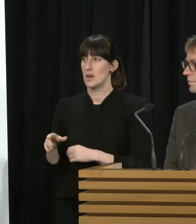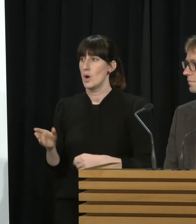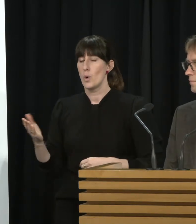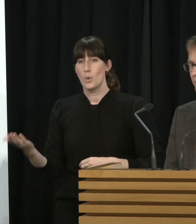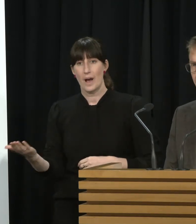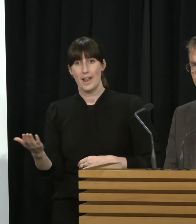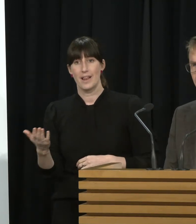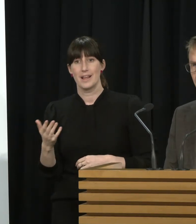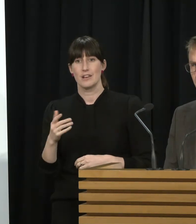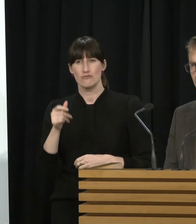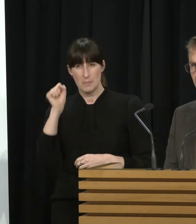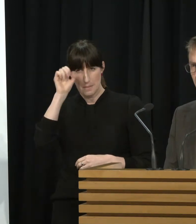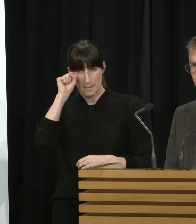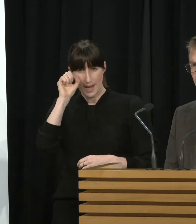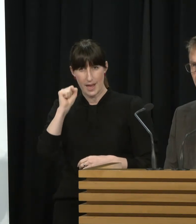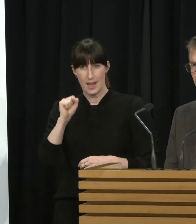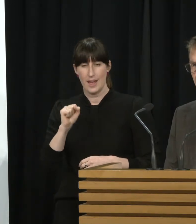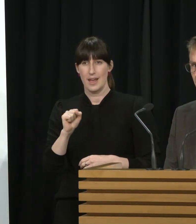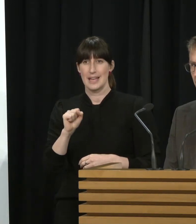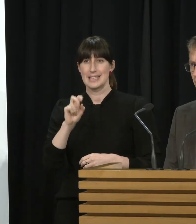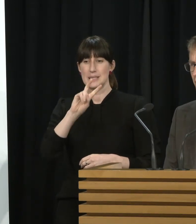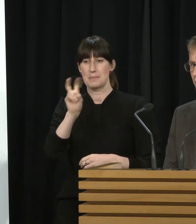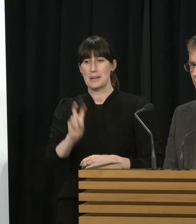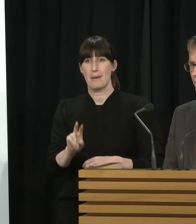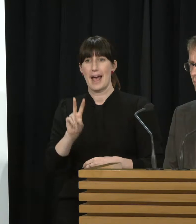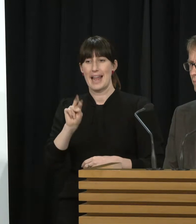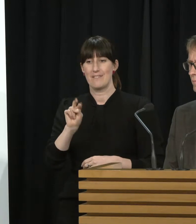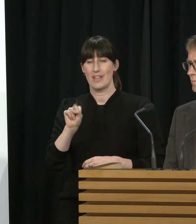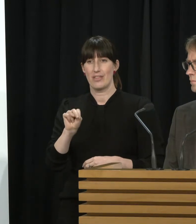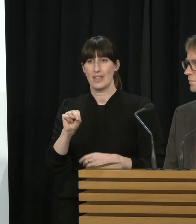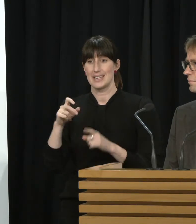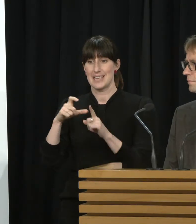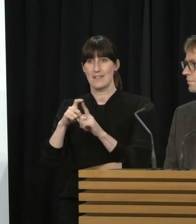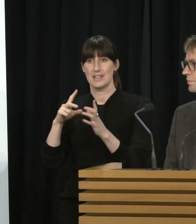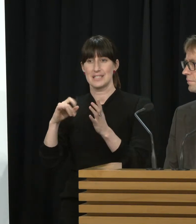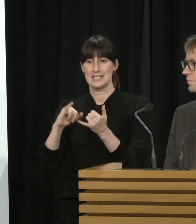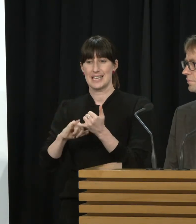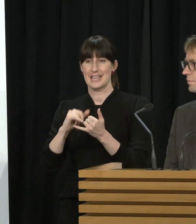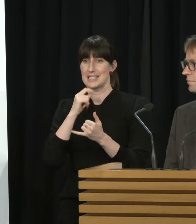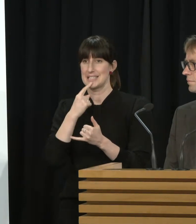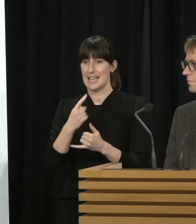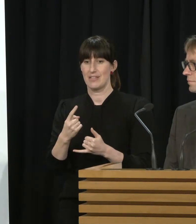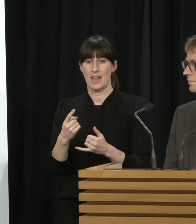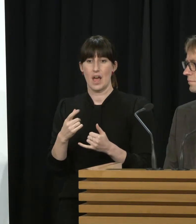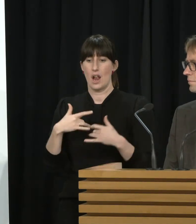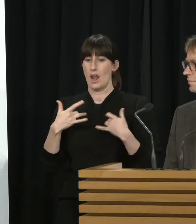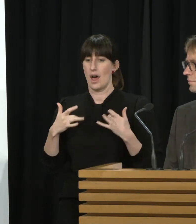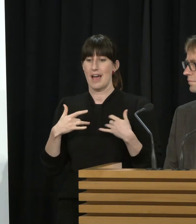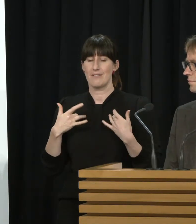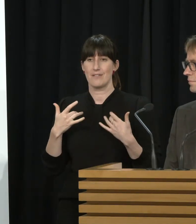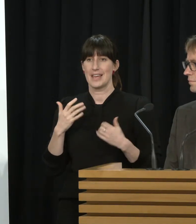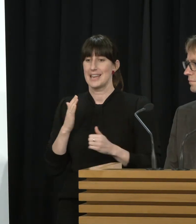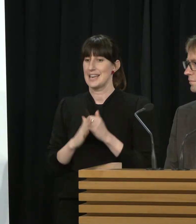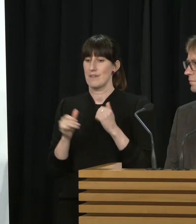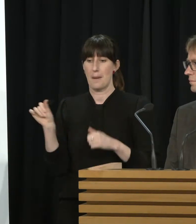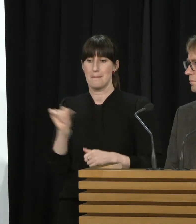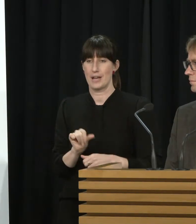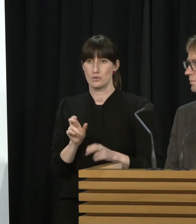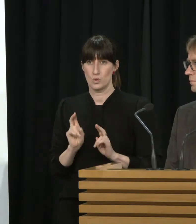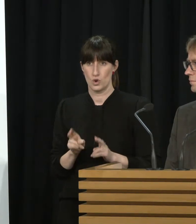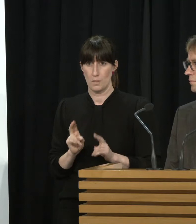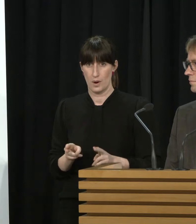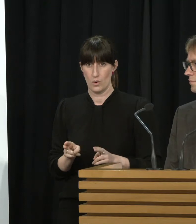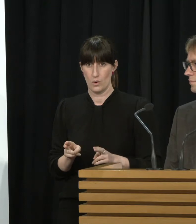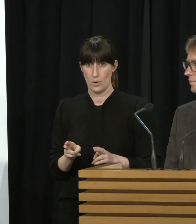normal after September the 11th. It returned to a new normal, and we got used to that. And life started to feel normal, but it looked a little bit different to the way that it